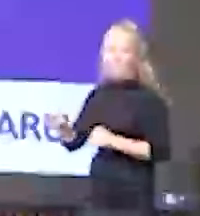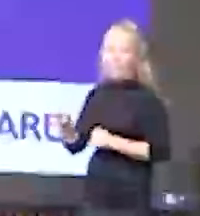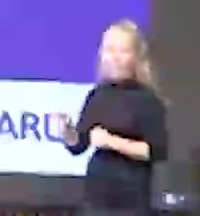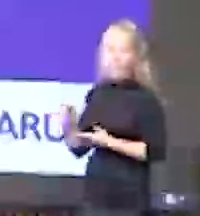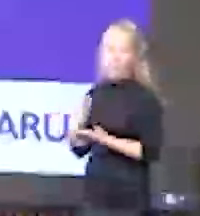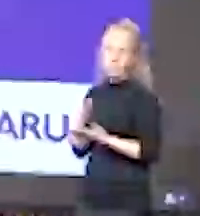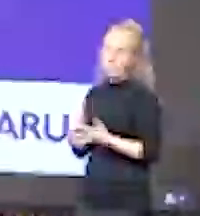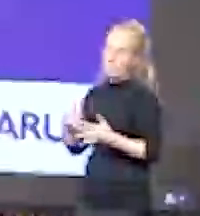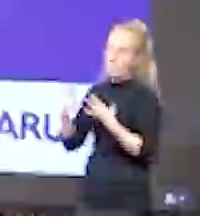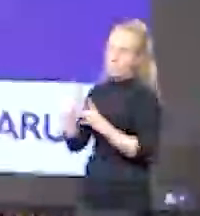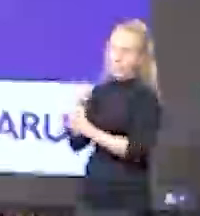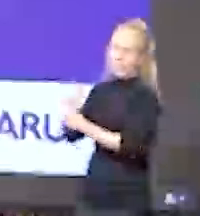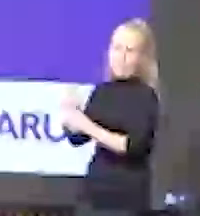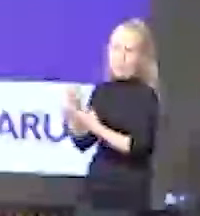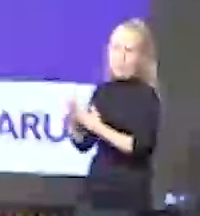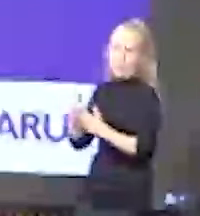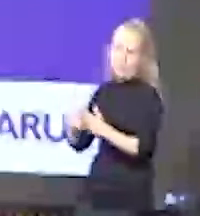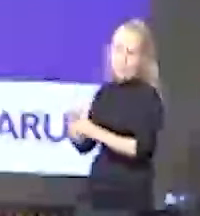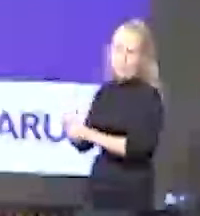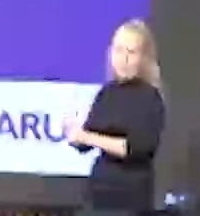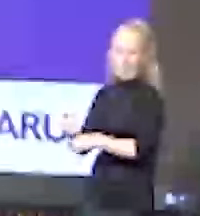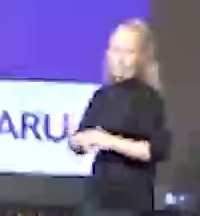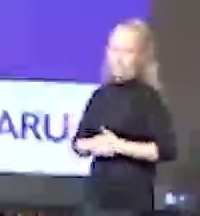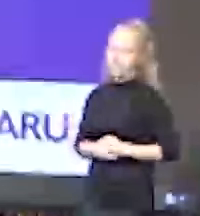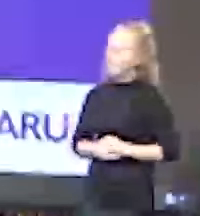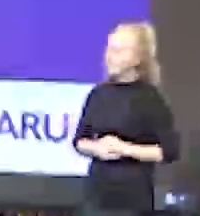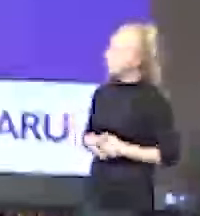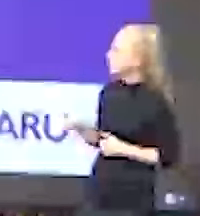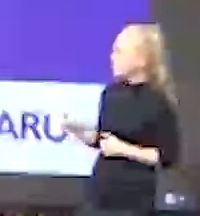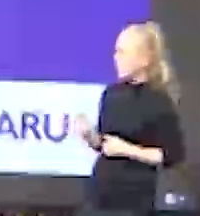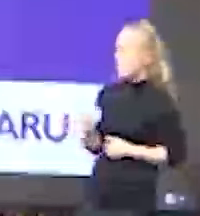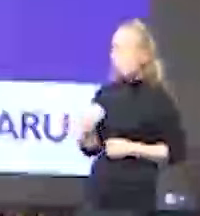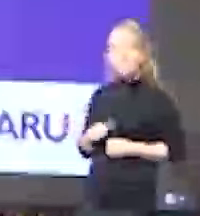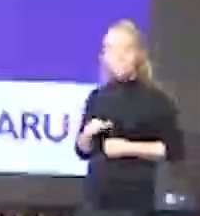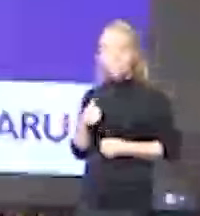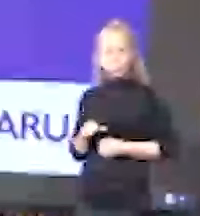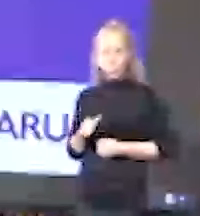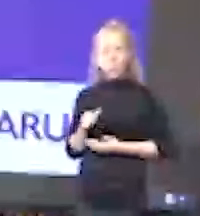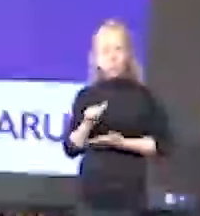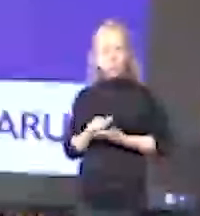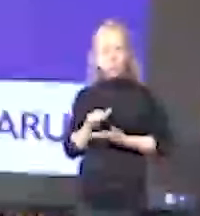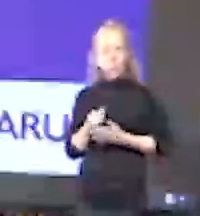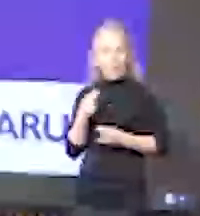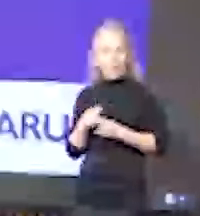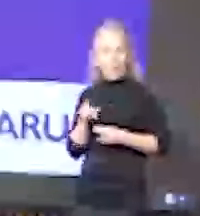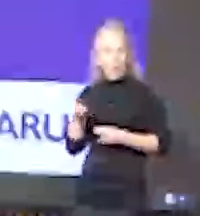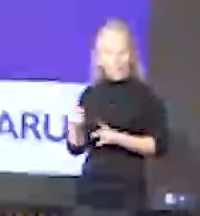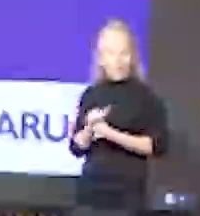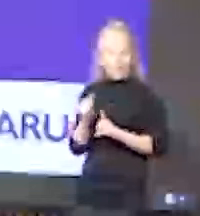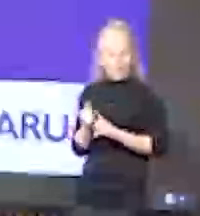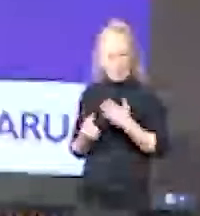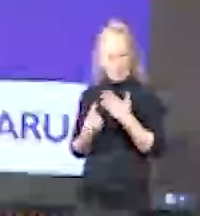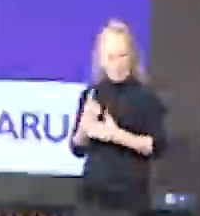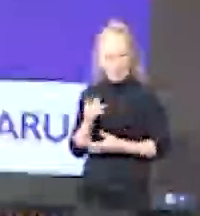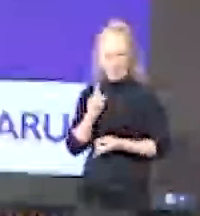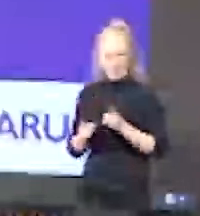difference. Yeah, wonderful. And sometimes to get to that point for people on the outside of politics seems impenetrable. Yeah. You know,